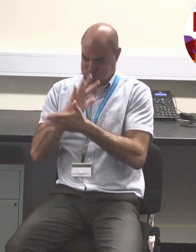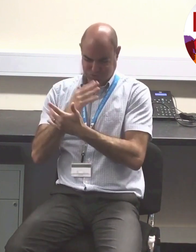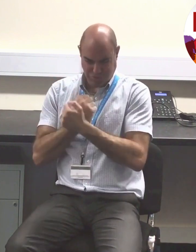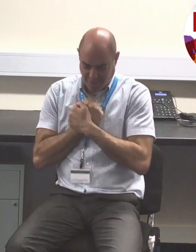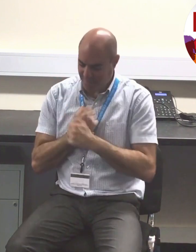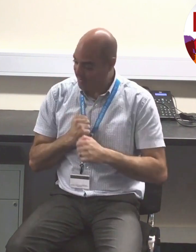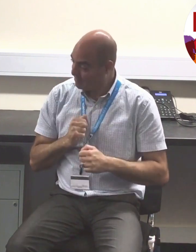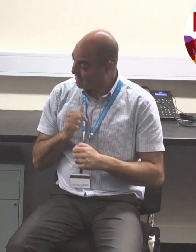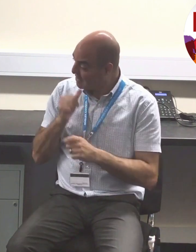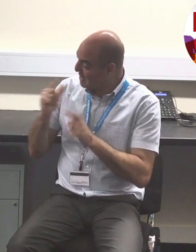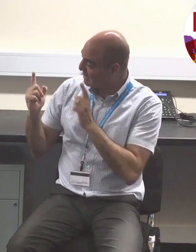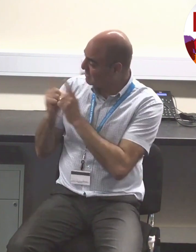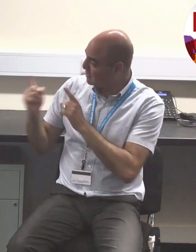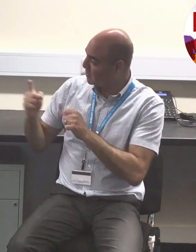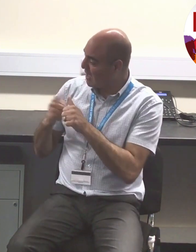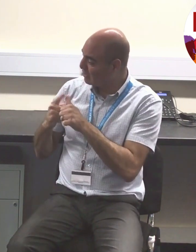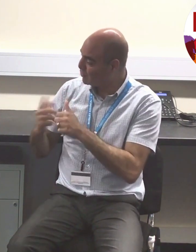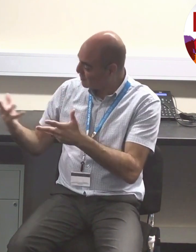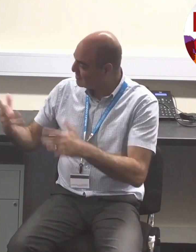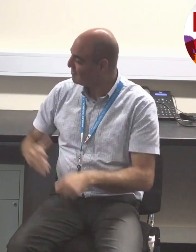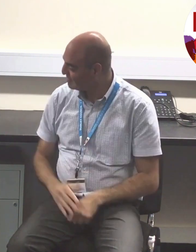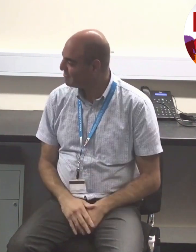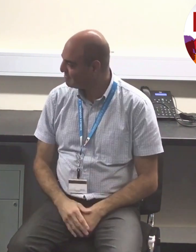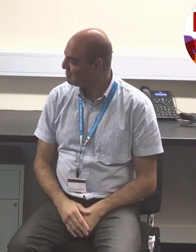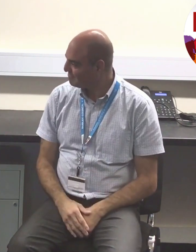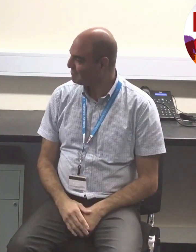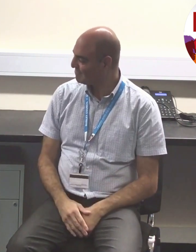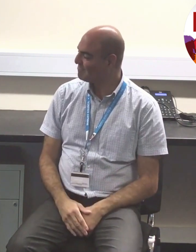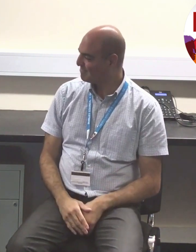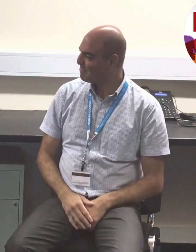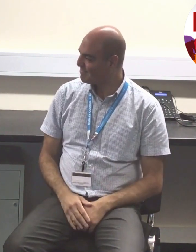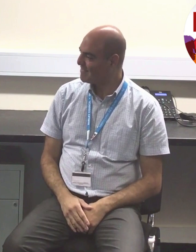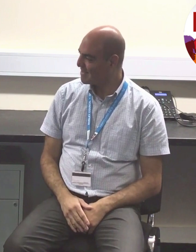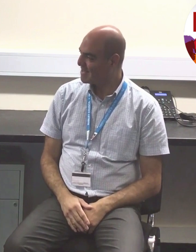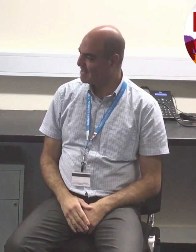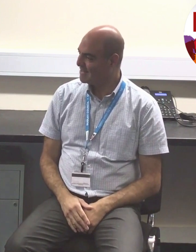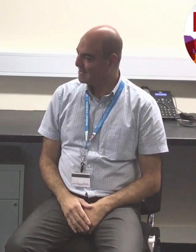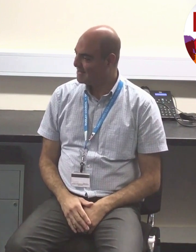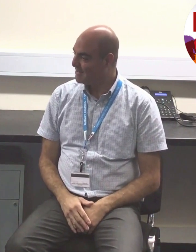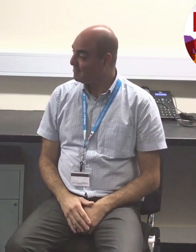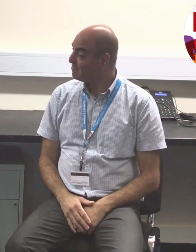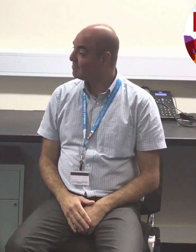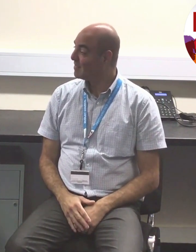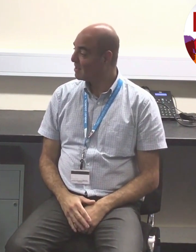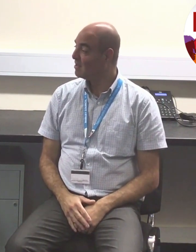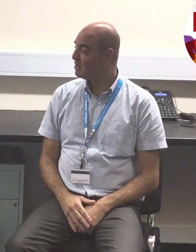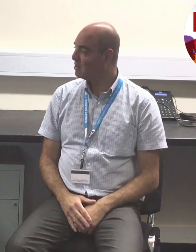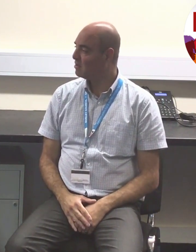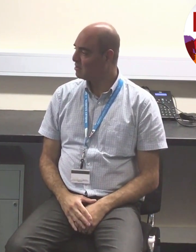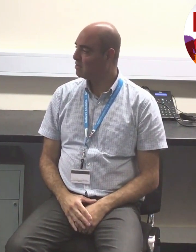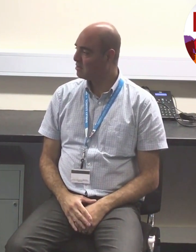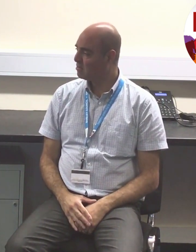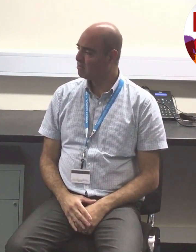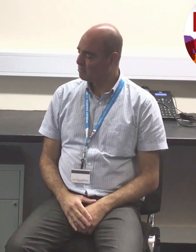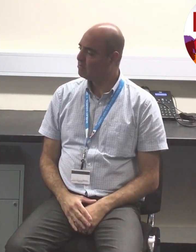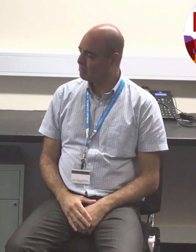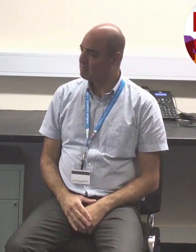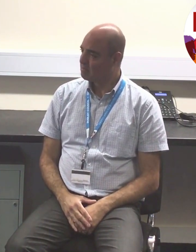the local deaf community. I really enjoy it, I love it. And how are you, Andrew? There are a lot of people in the deaf community here.